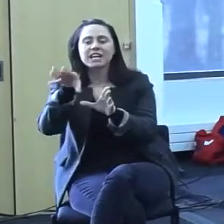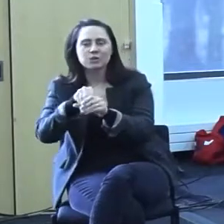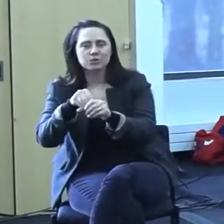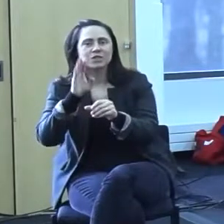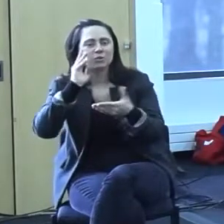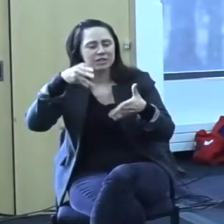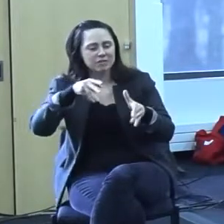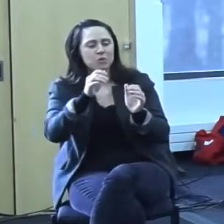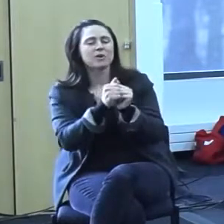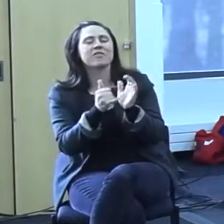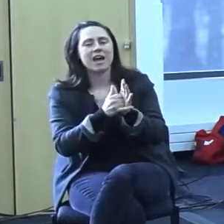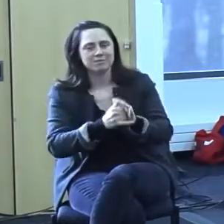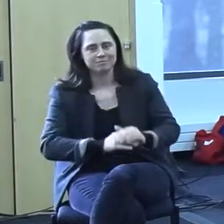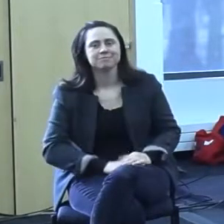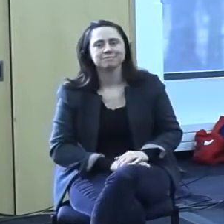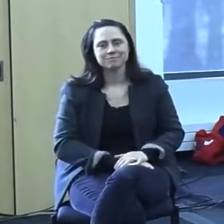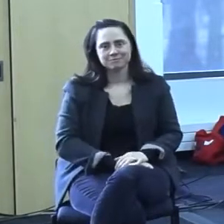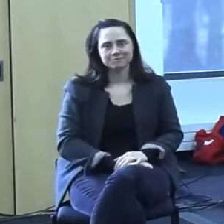leave you with that, Adam.